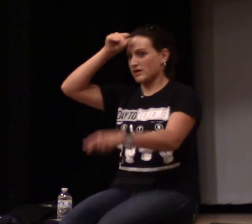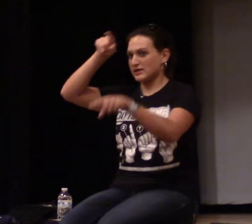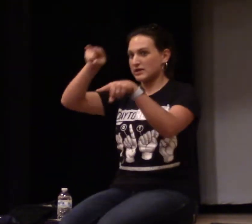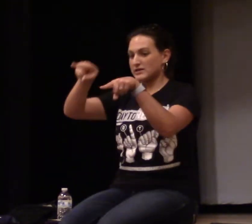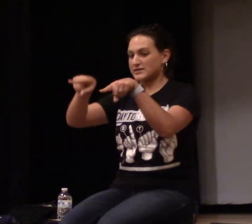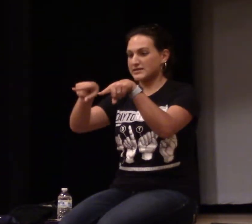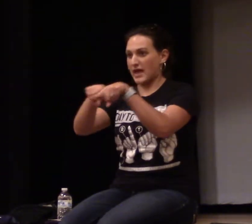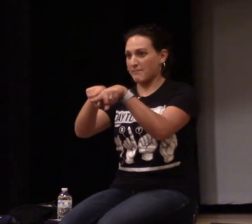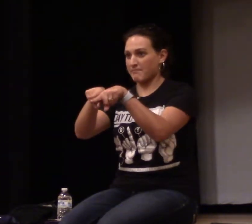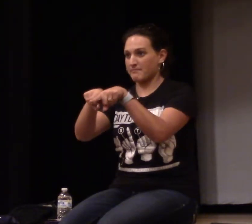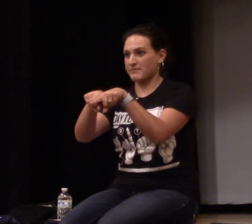same,